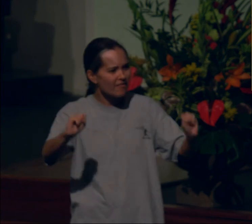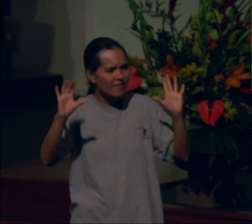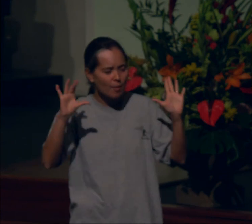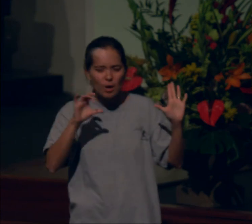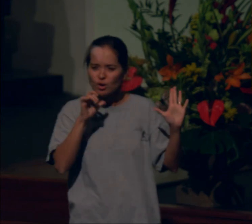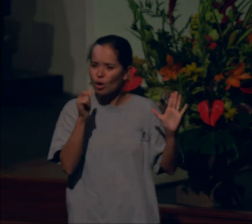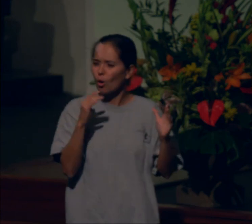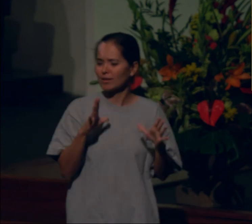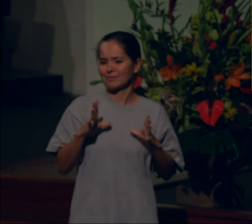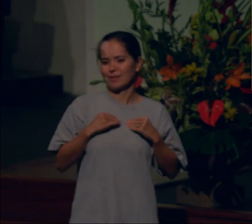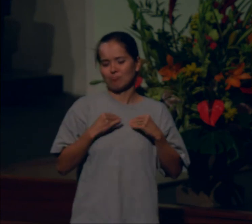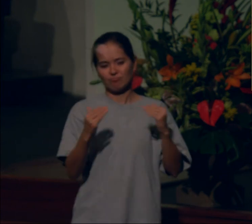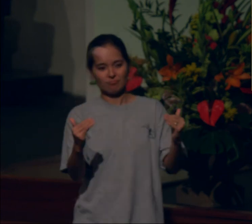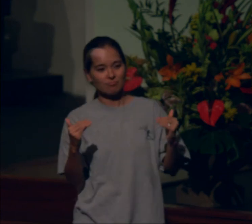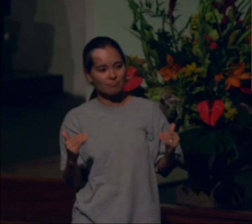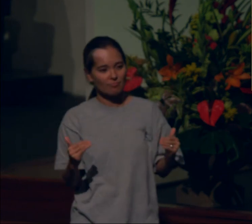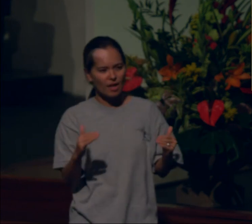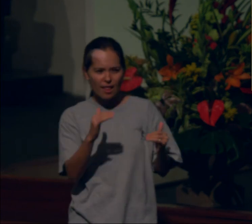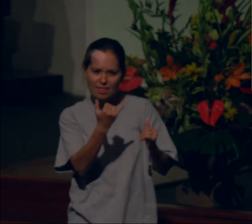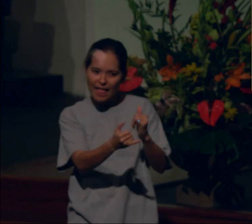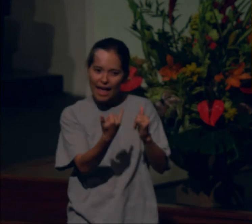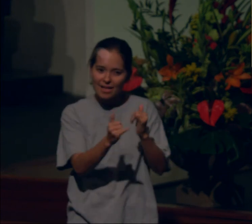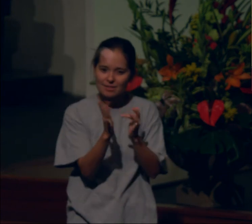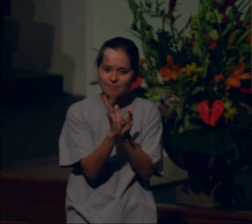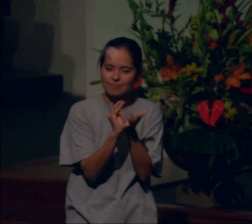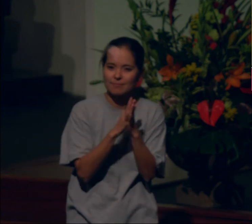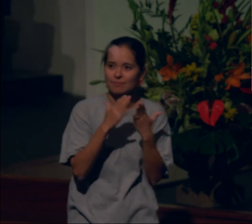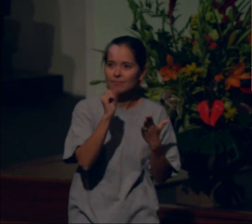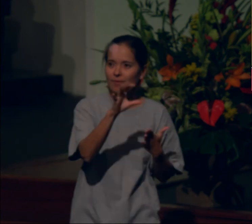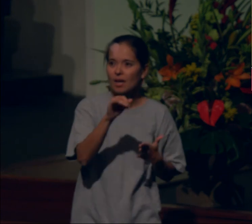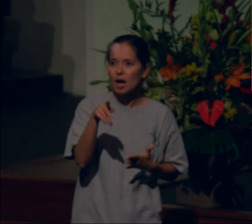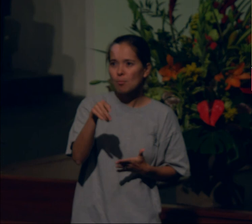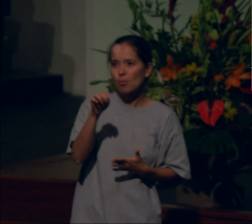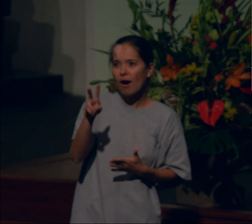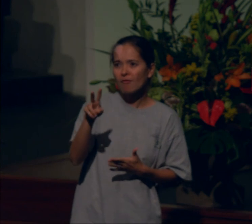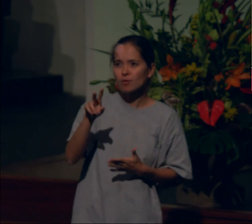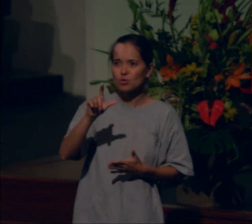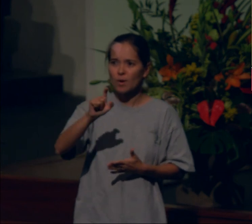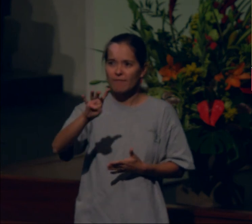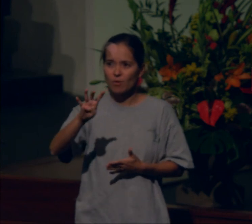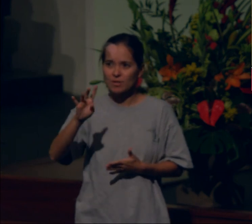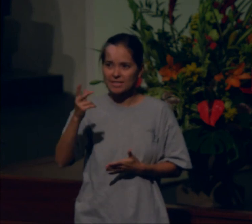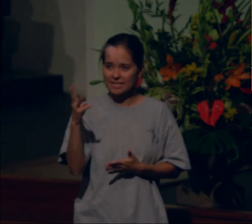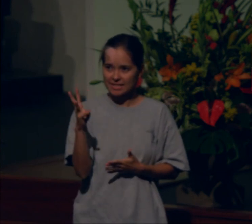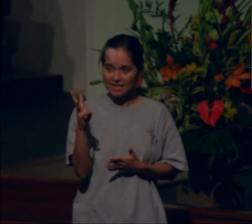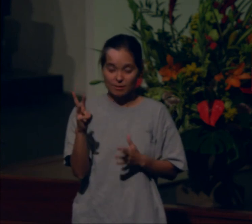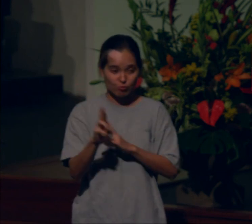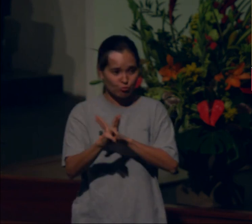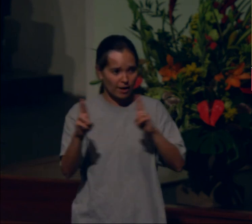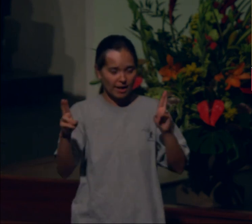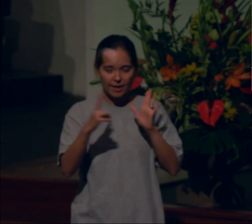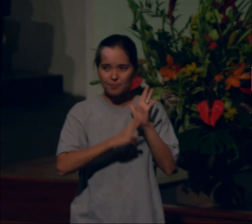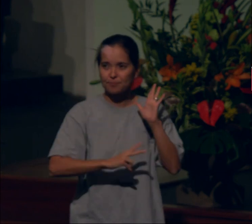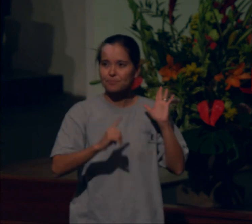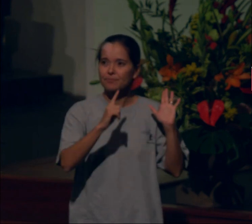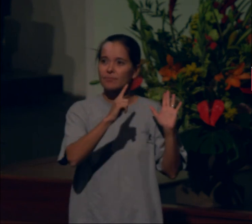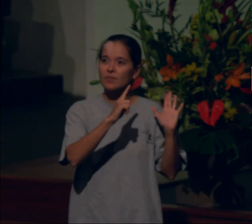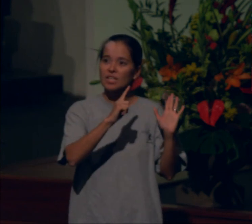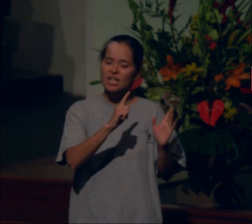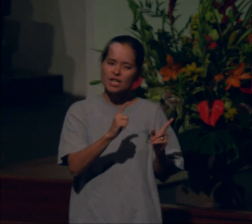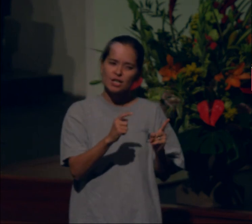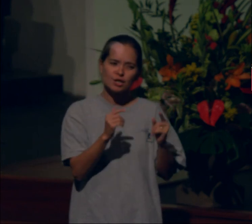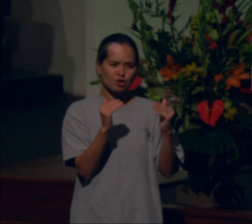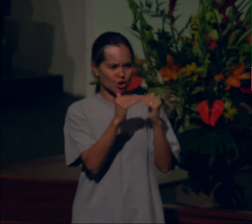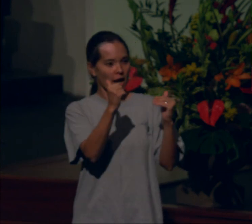fact, I want to leave you with this verse. It's in Proverbs 24 and verse 16. Ready? Read. For a